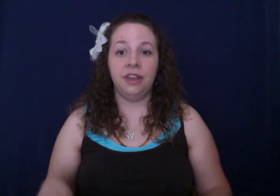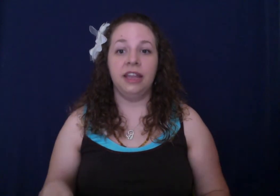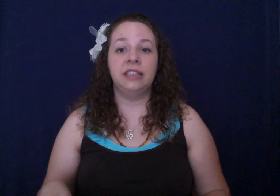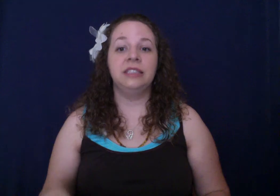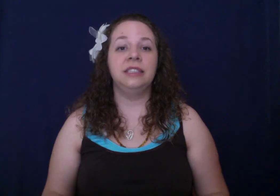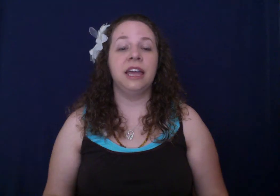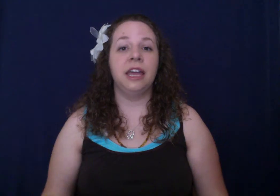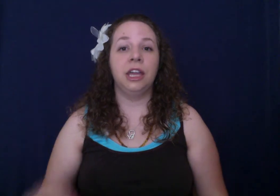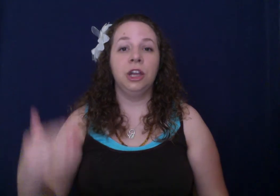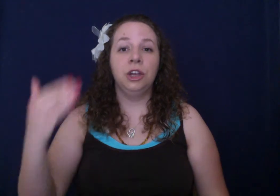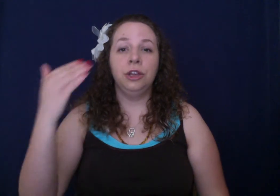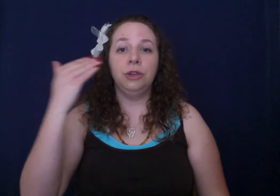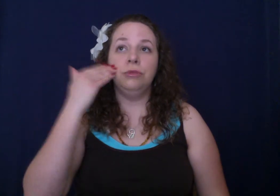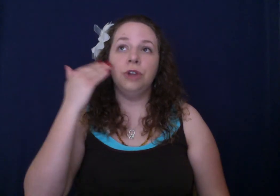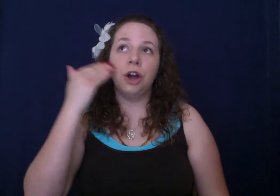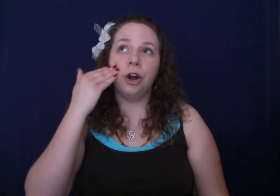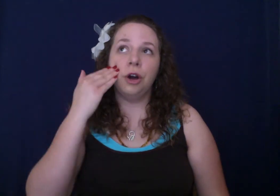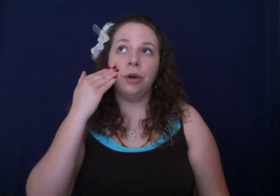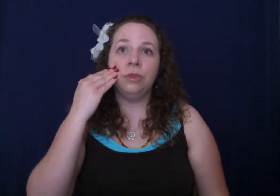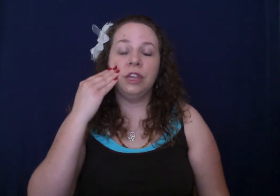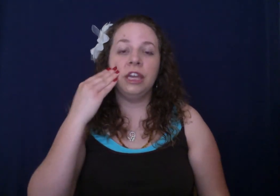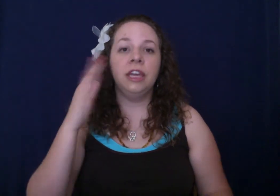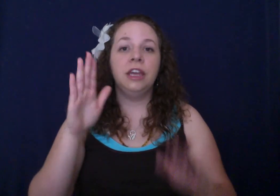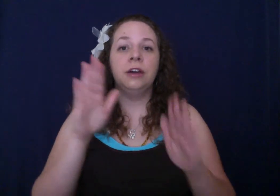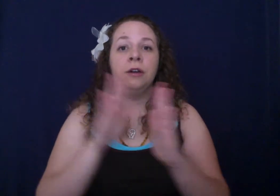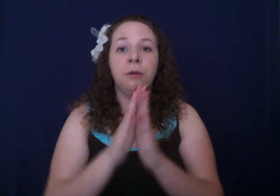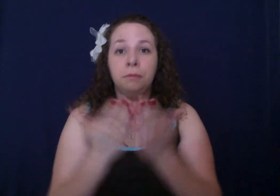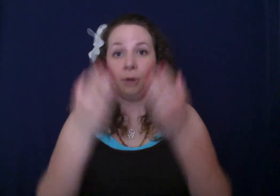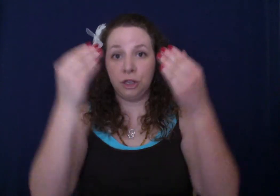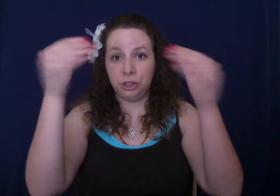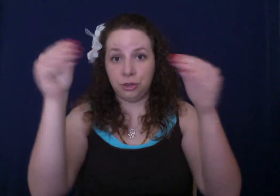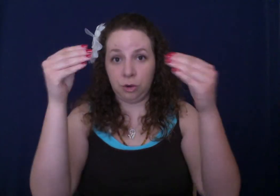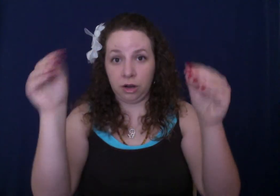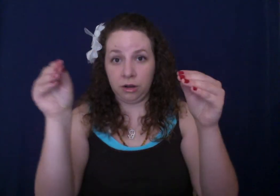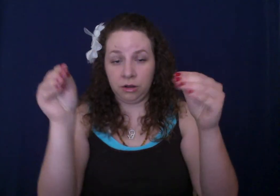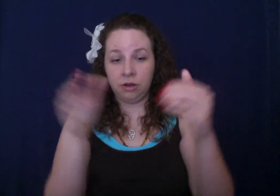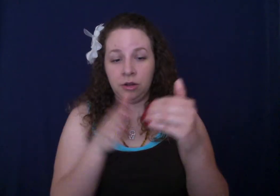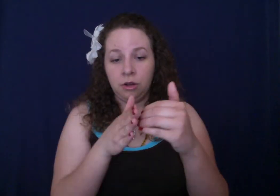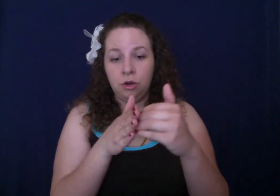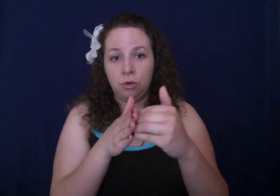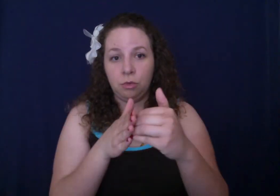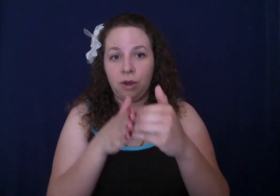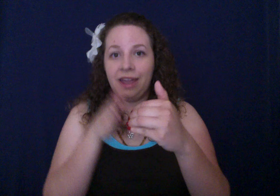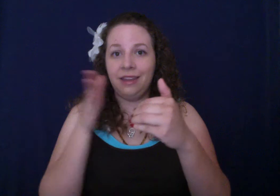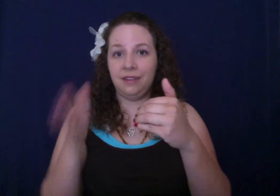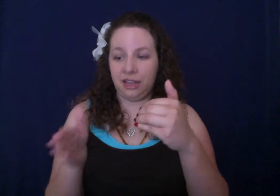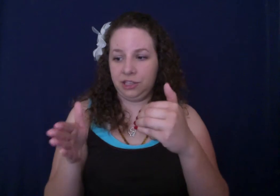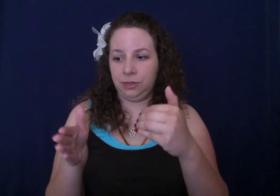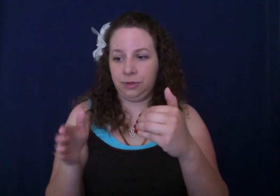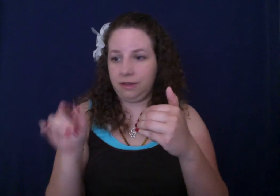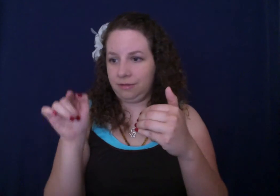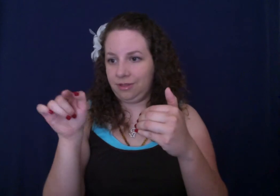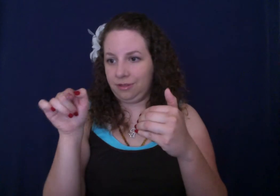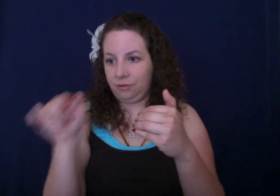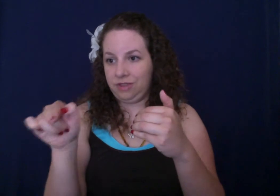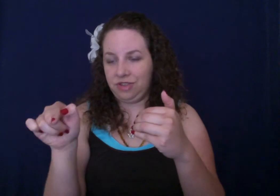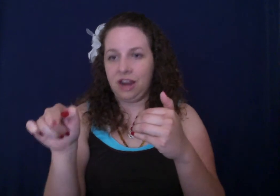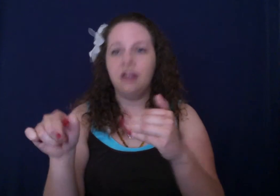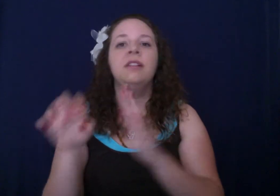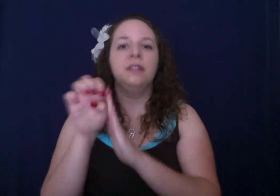can say, the bookstore right next to it, right there, is